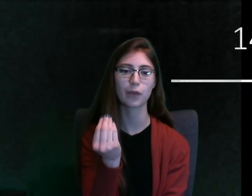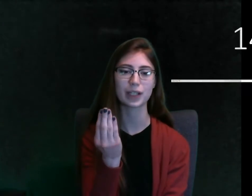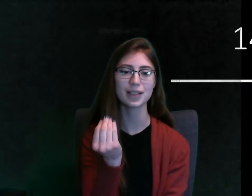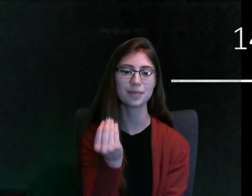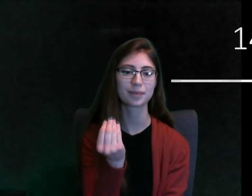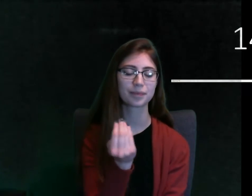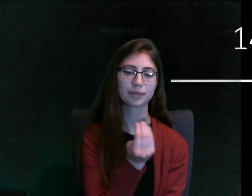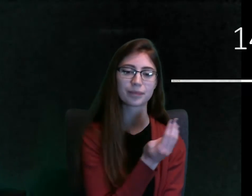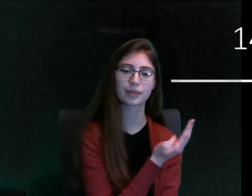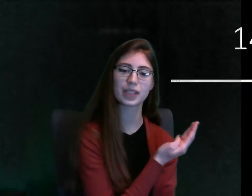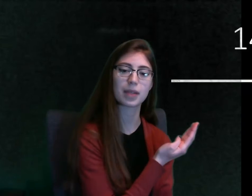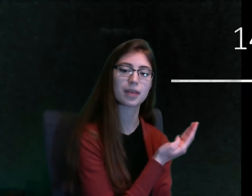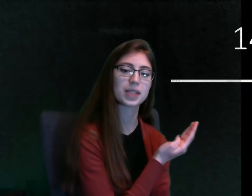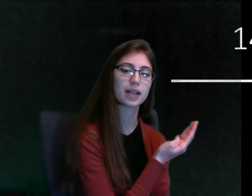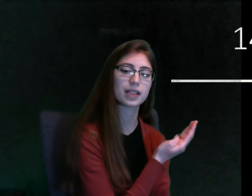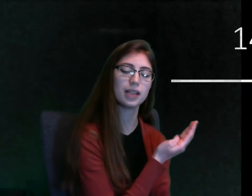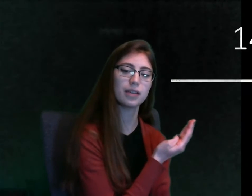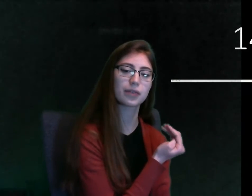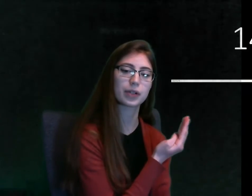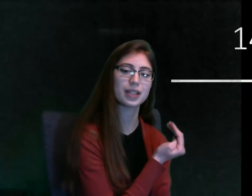14. See, my thumb is tucked in, 14.